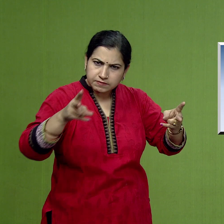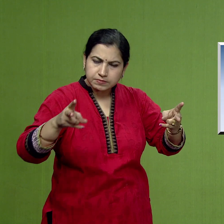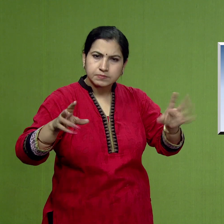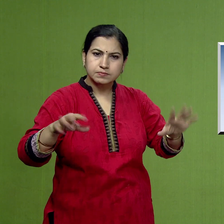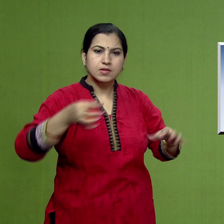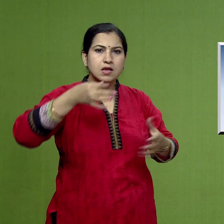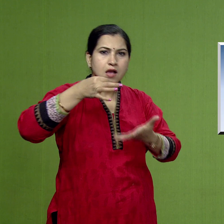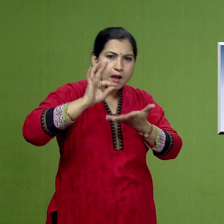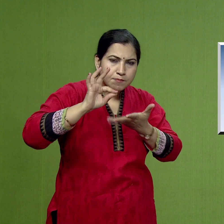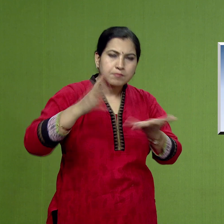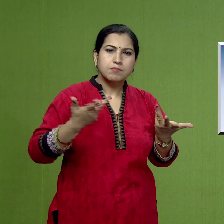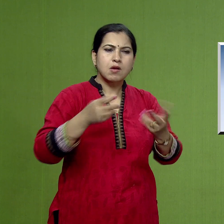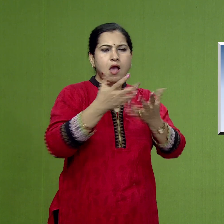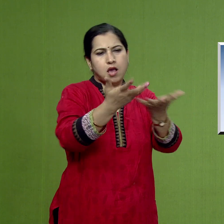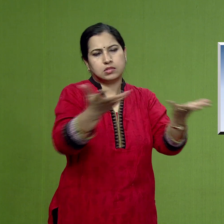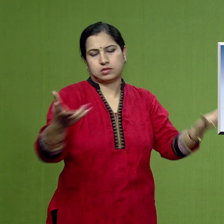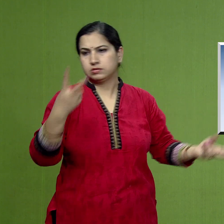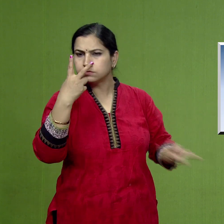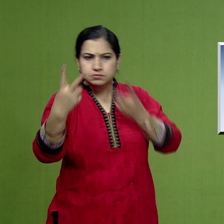cups, and others.